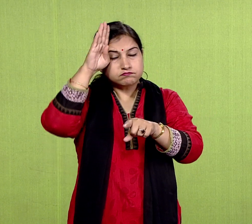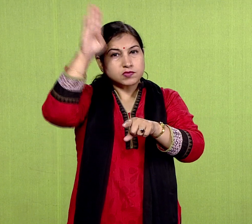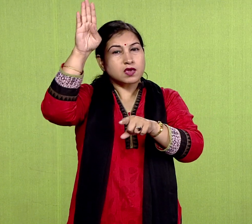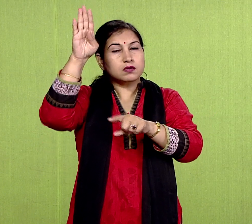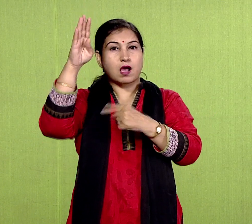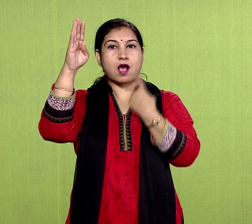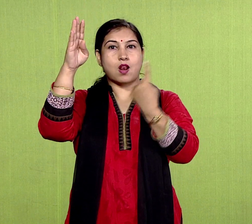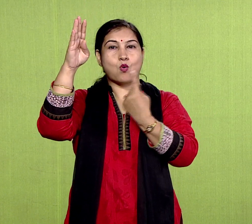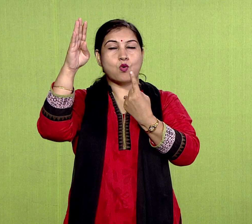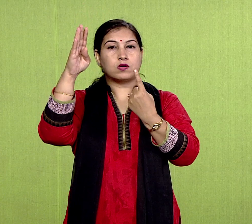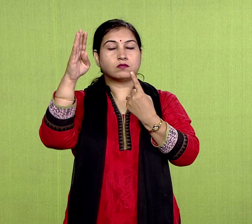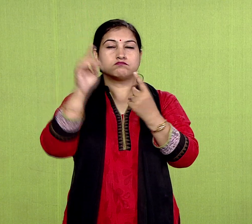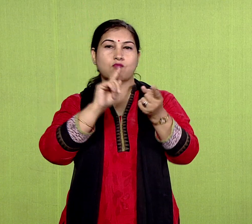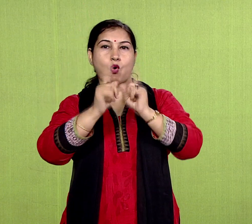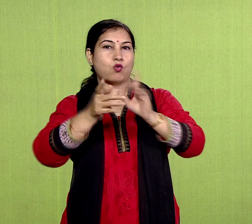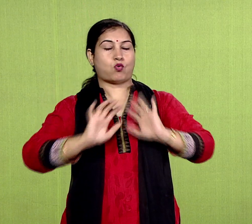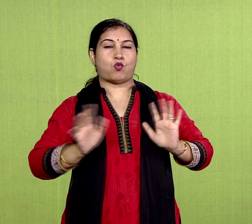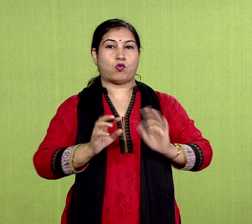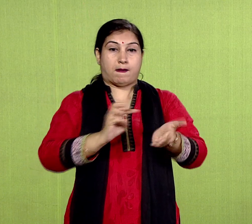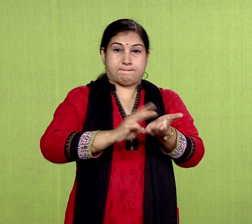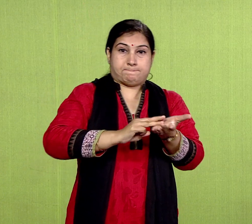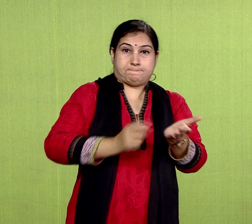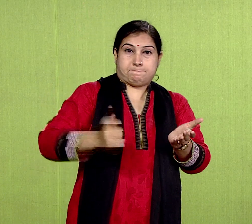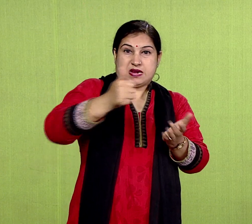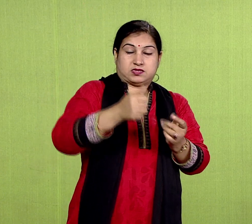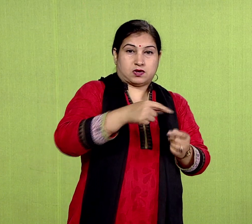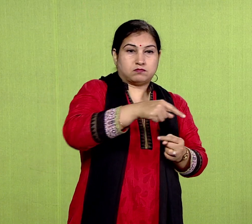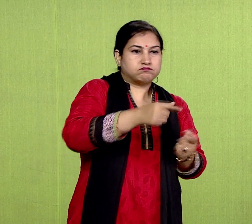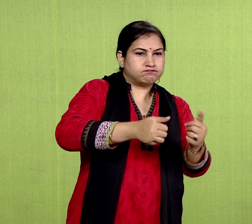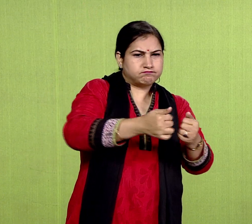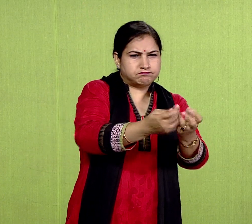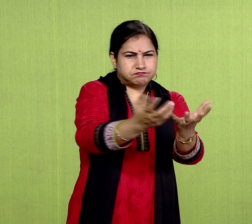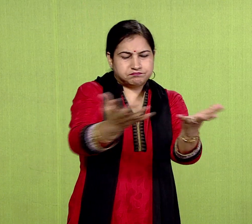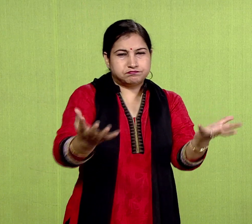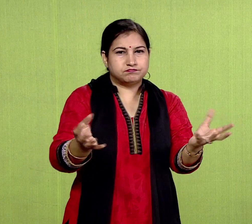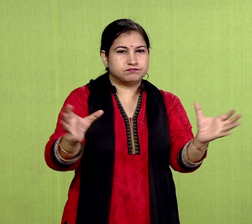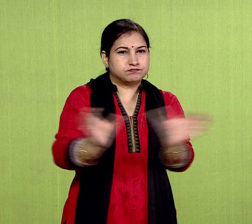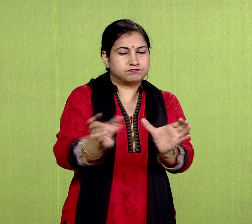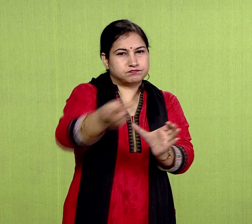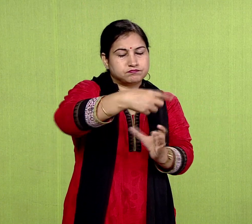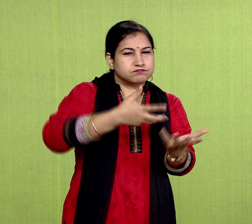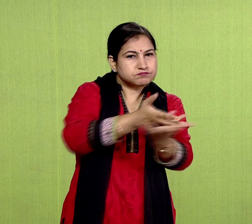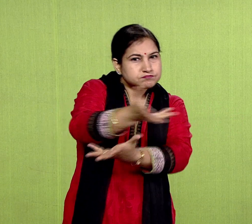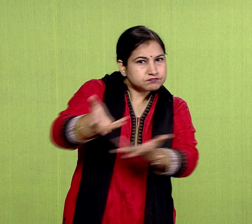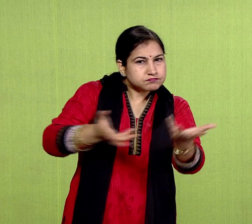ministers and other officials in day to day administration.